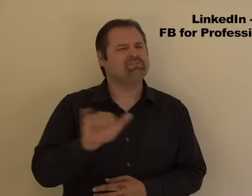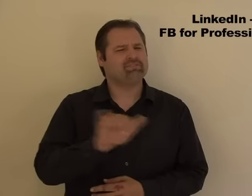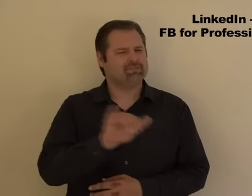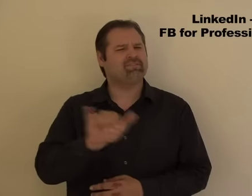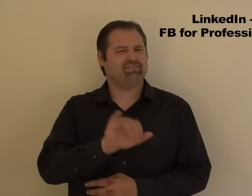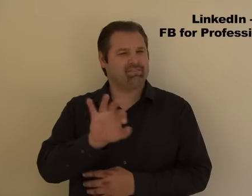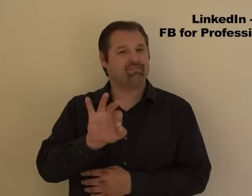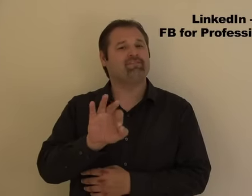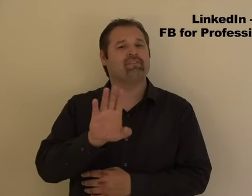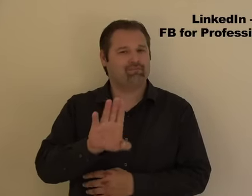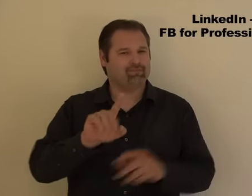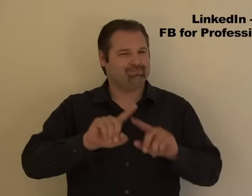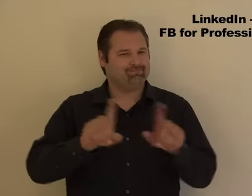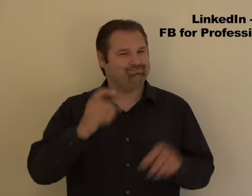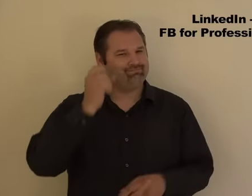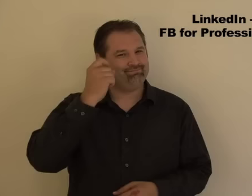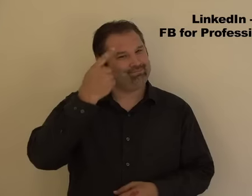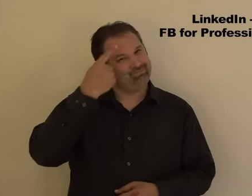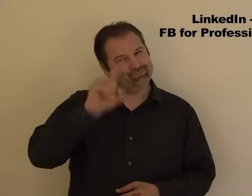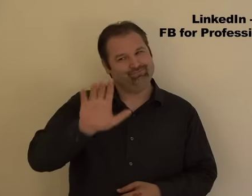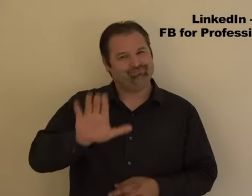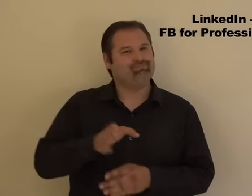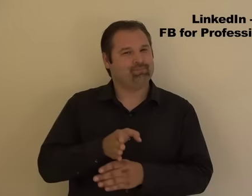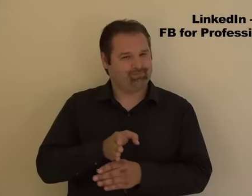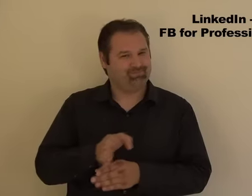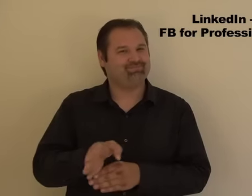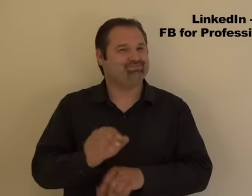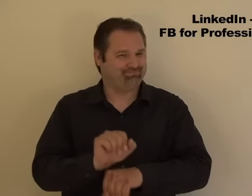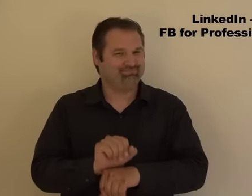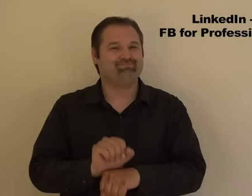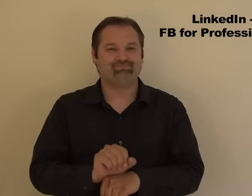LinkedIn and Facebook for professionals.